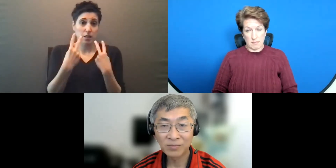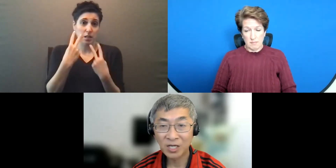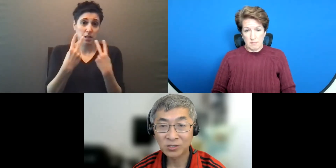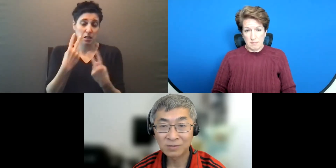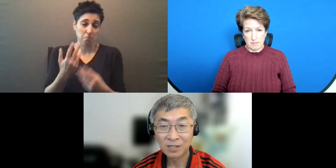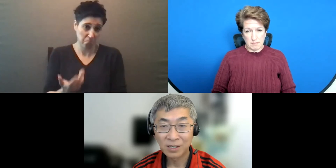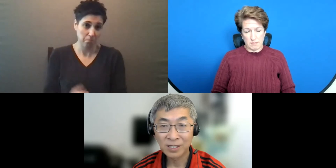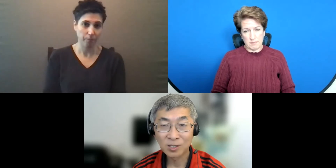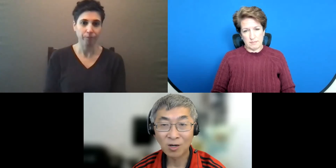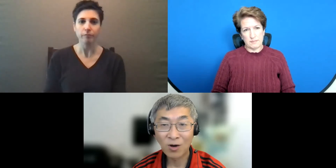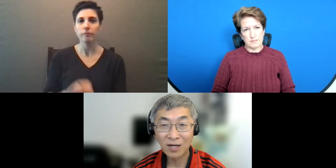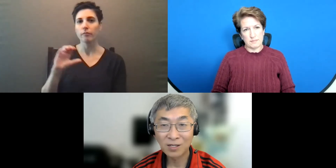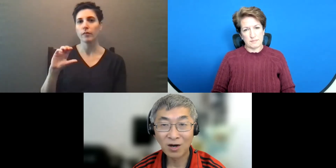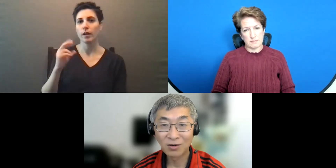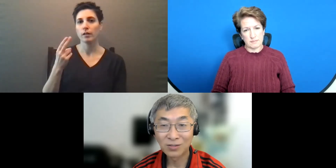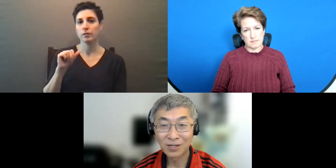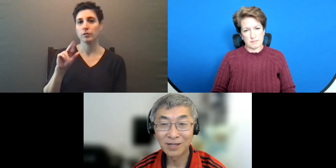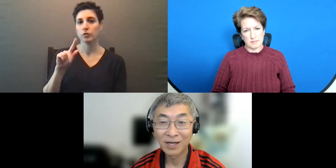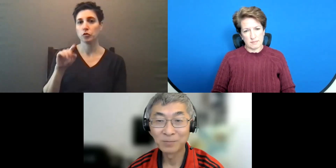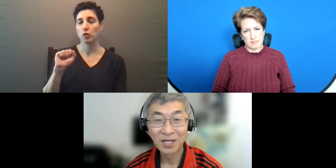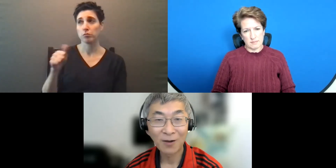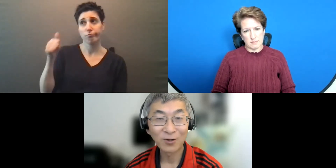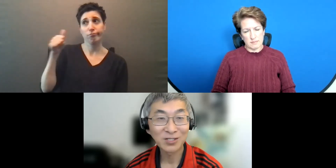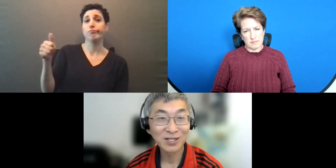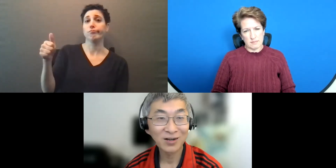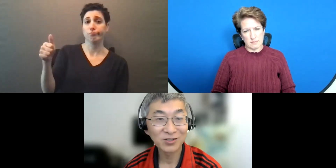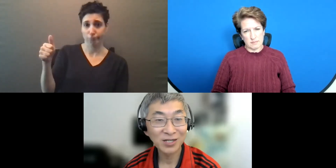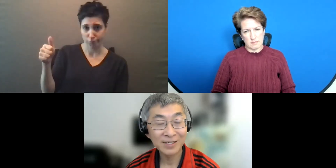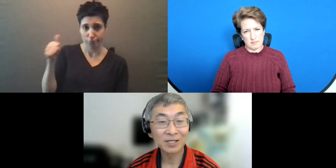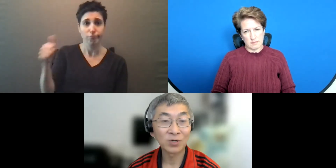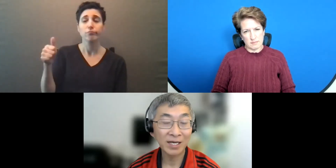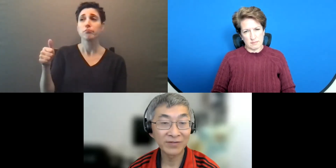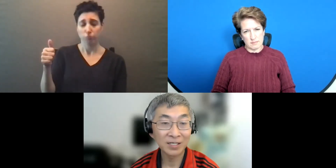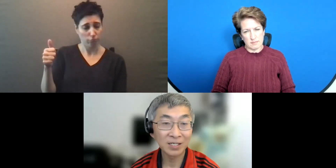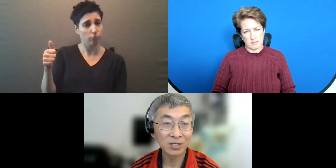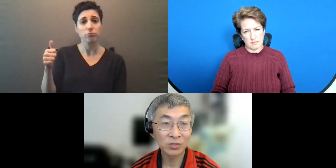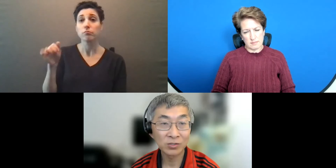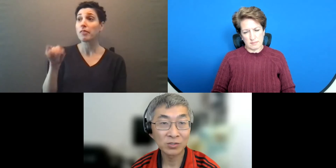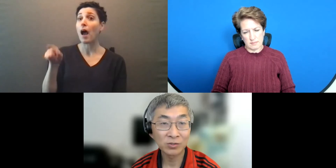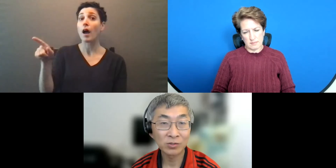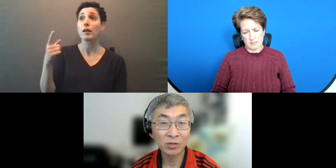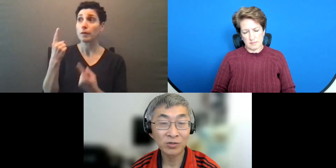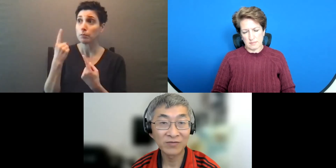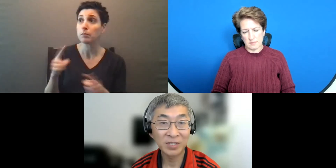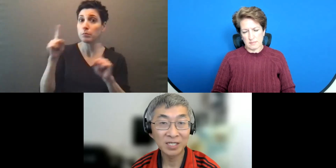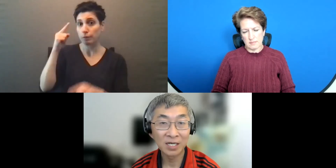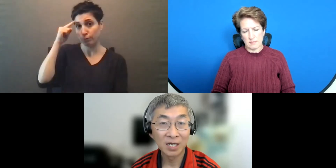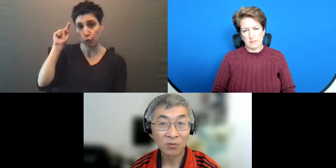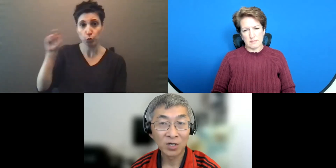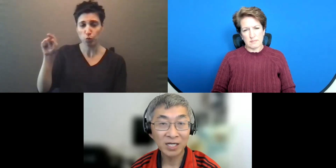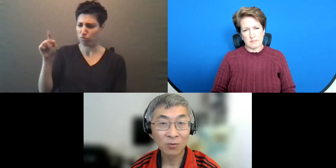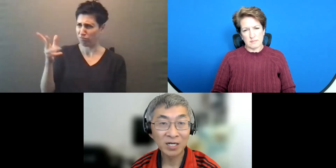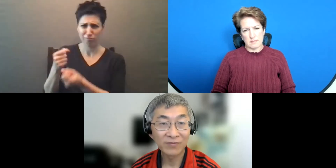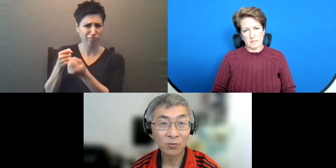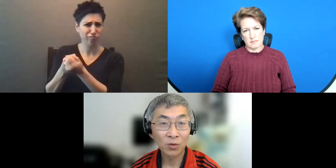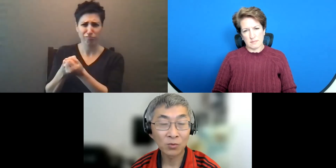you so much. It's not wrong at all. And I want to encourage you. I think whatever you have been